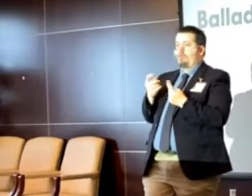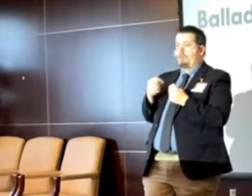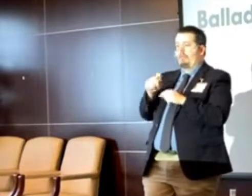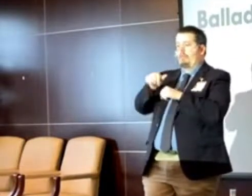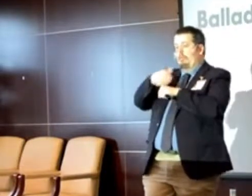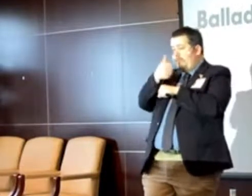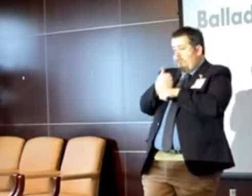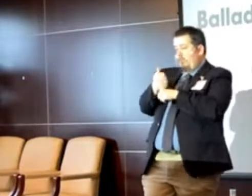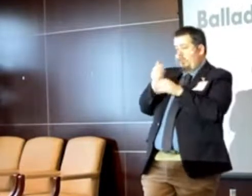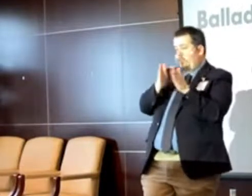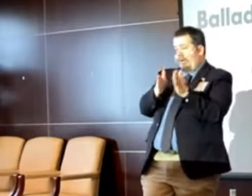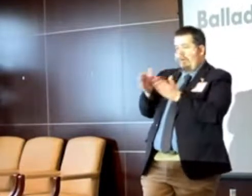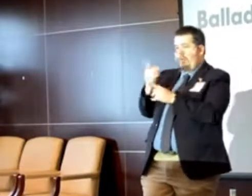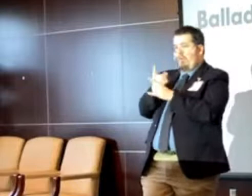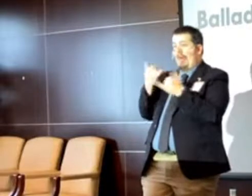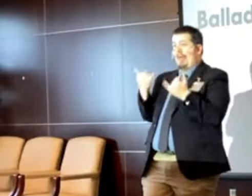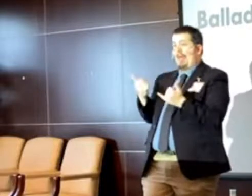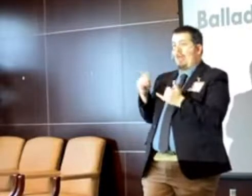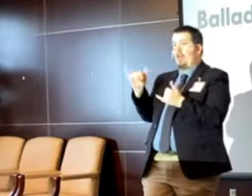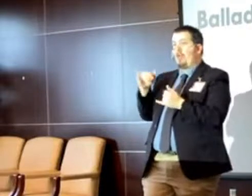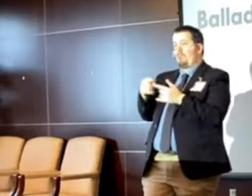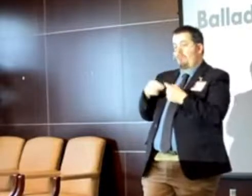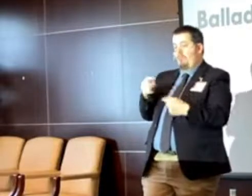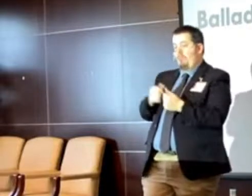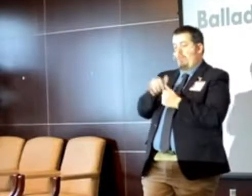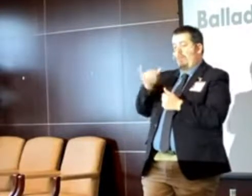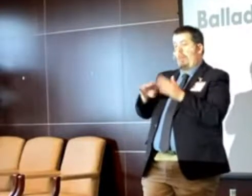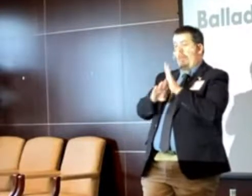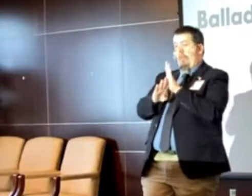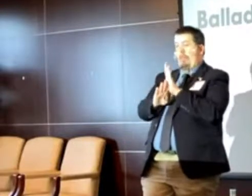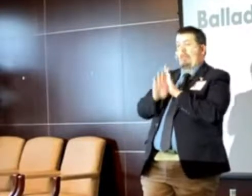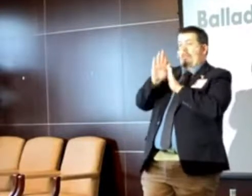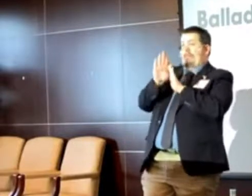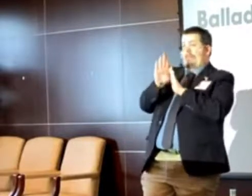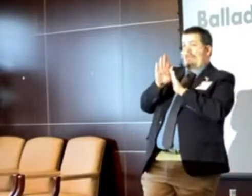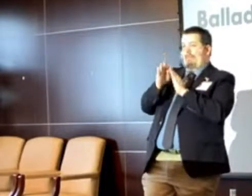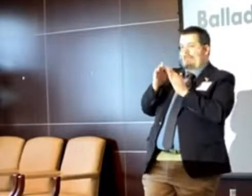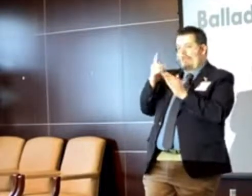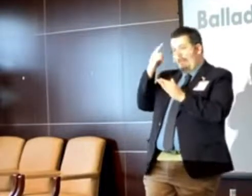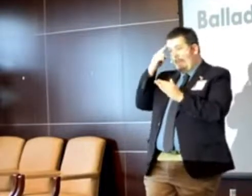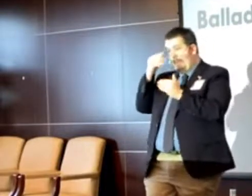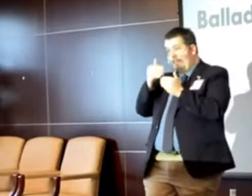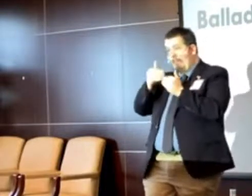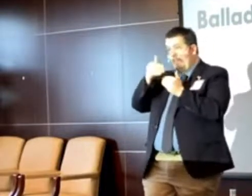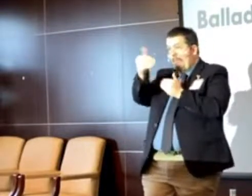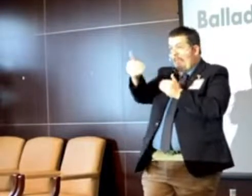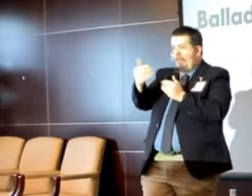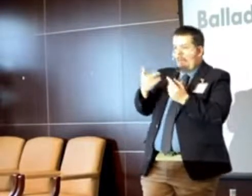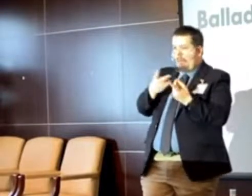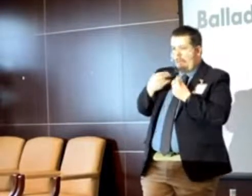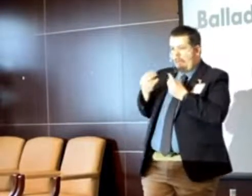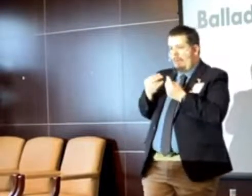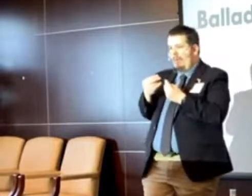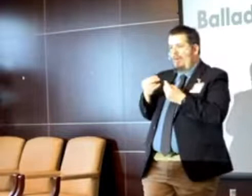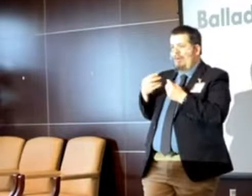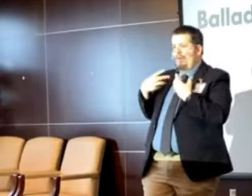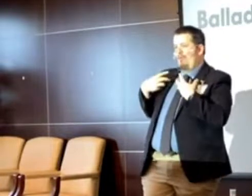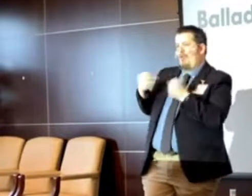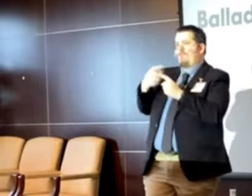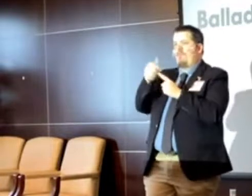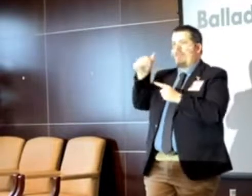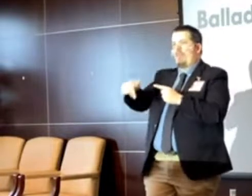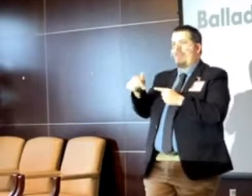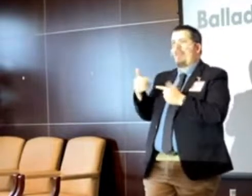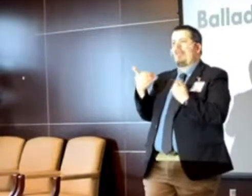develop strategies right now, even as we deal with this peak, we're beginning to think beyond this peak as to how we're going to recover from this.